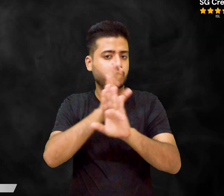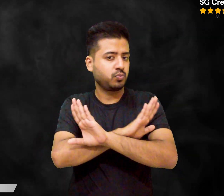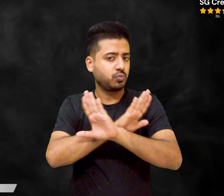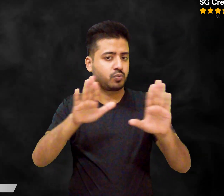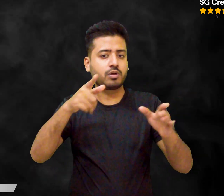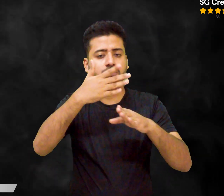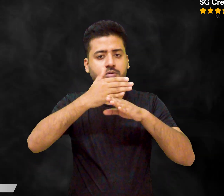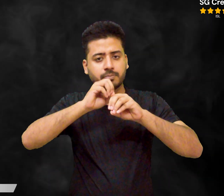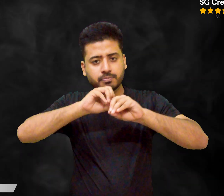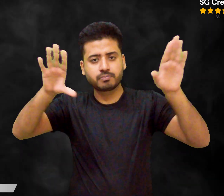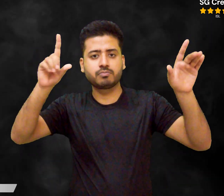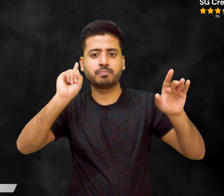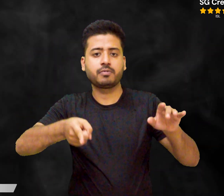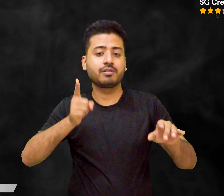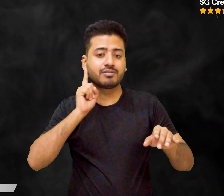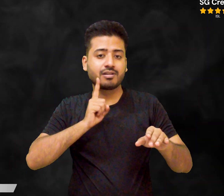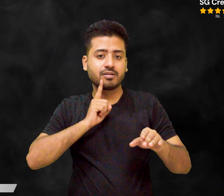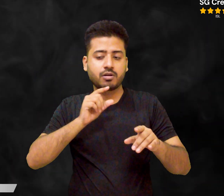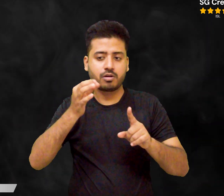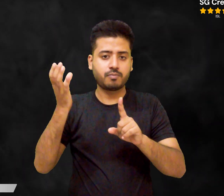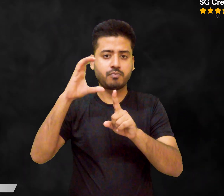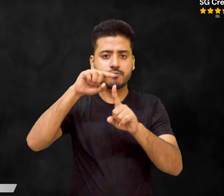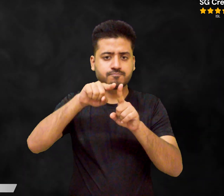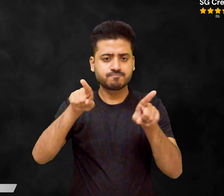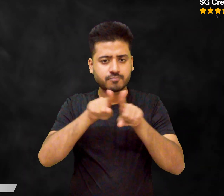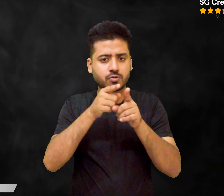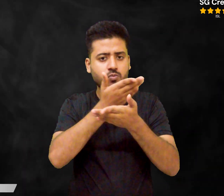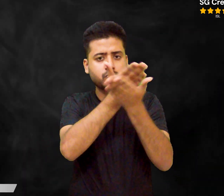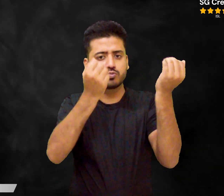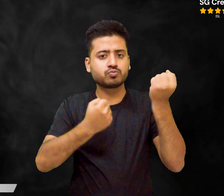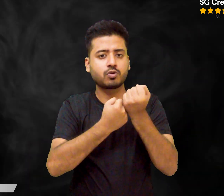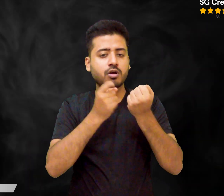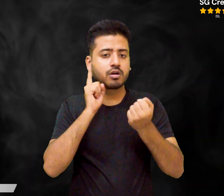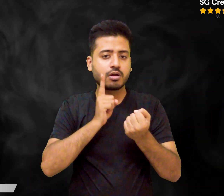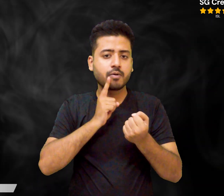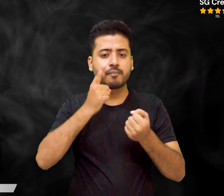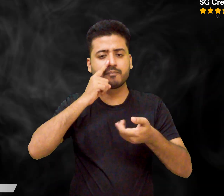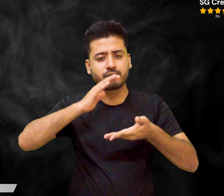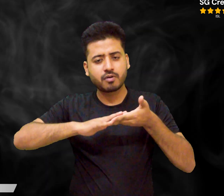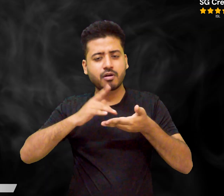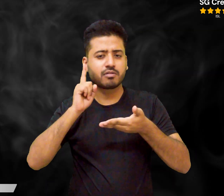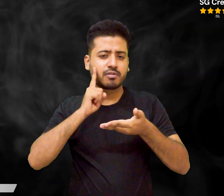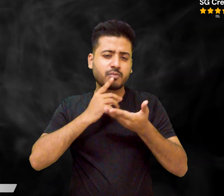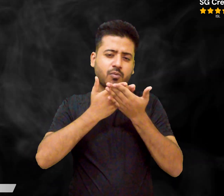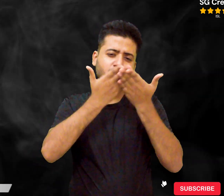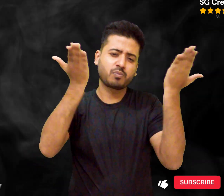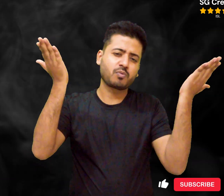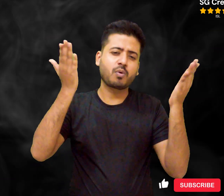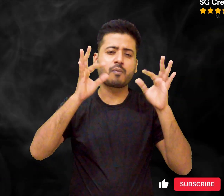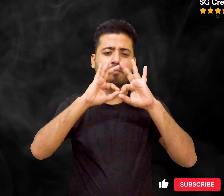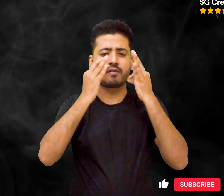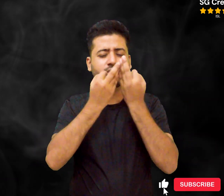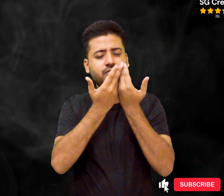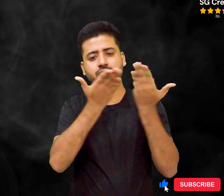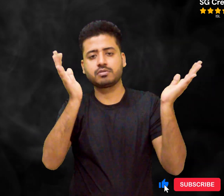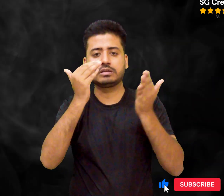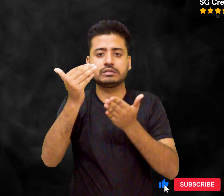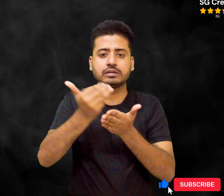that vary depending on the dish and desired flavor intensity. Proper roasting, grinding, and storage of spices are crucial